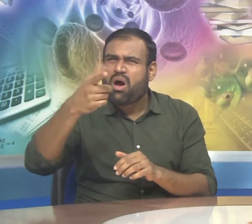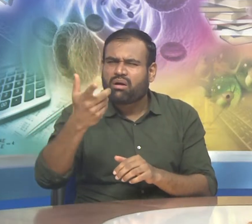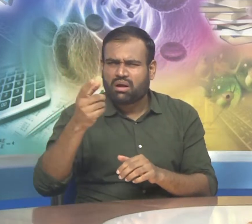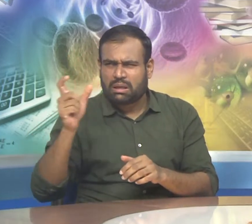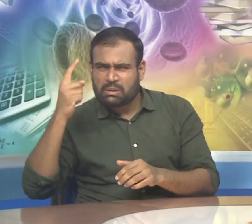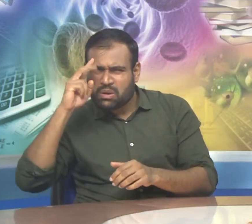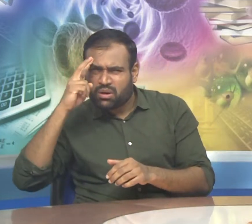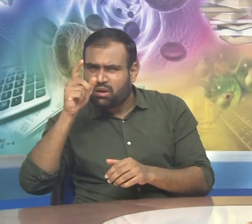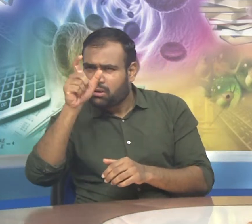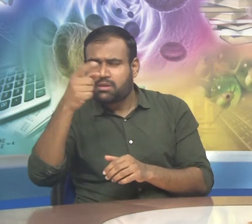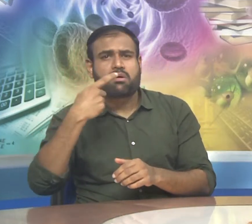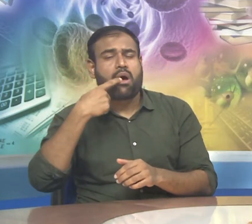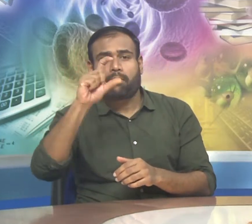legislative assembly.